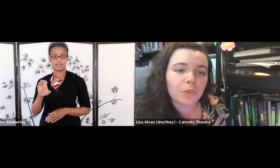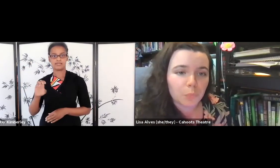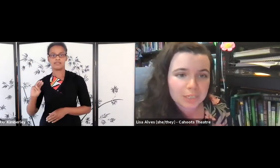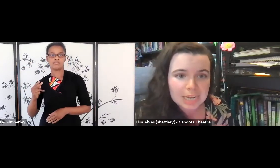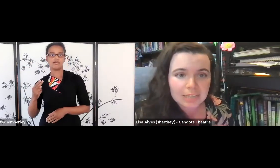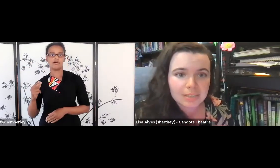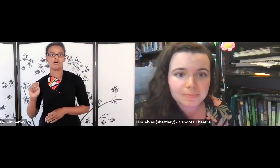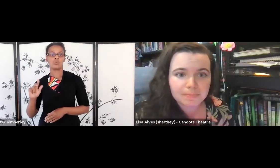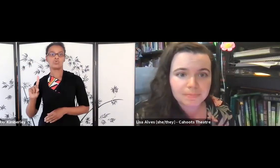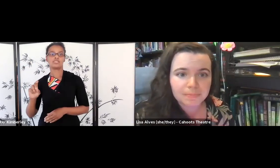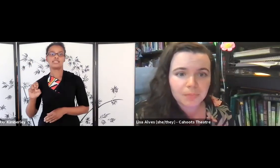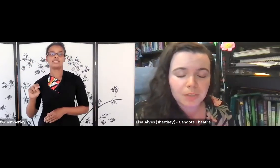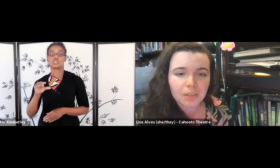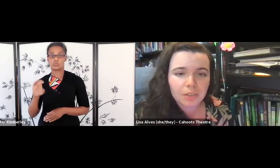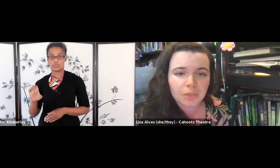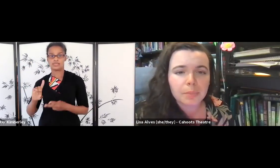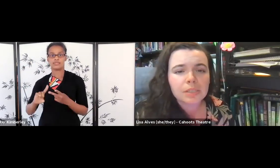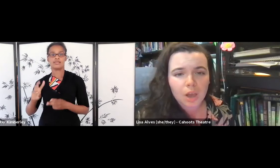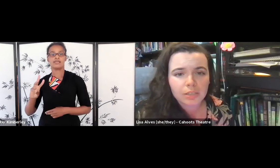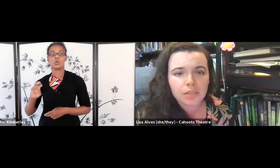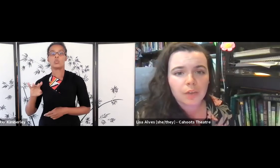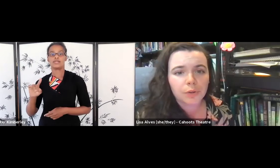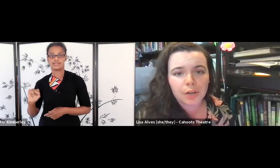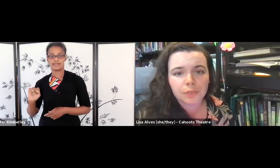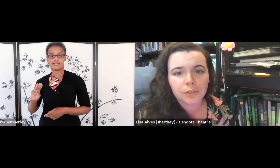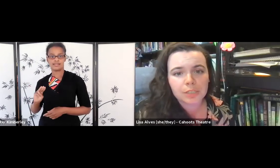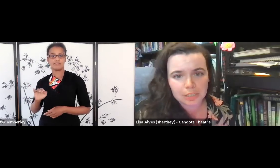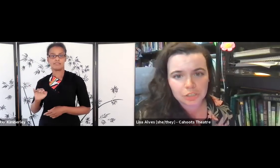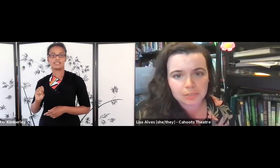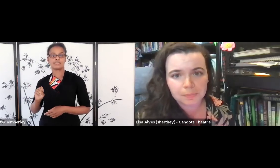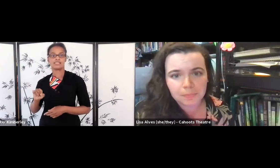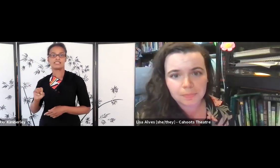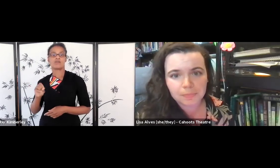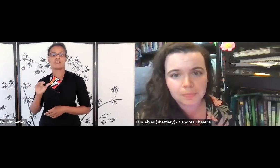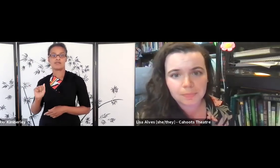the Wendat, the Mississaugas of the Credit First Nation.